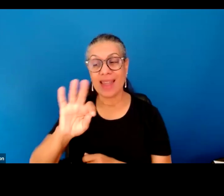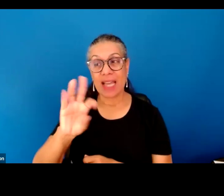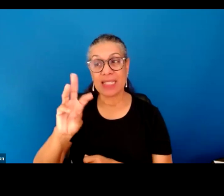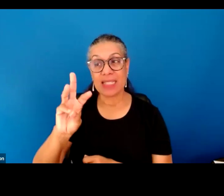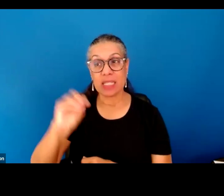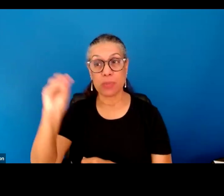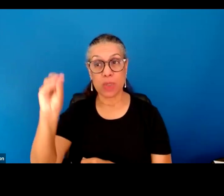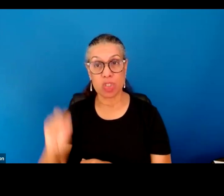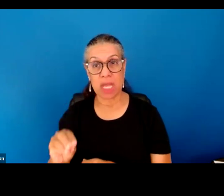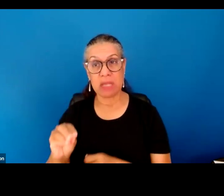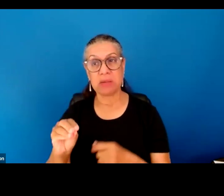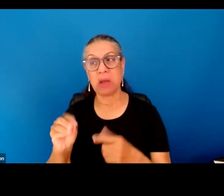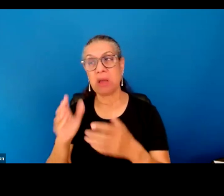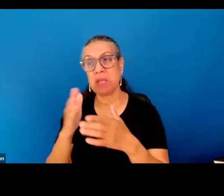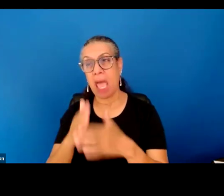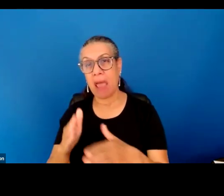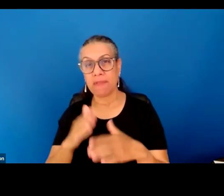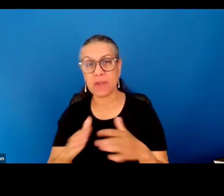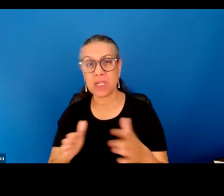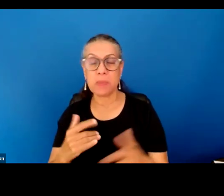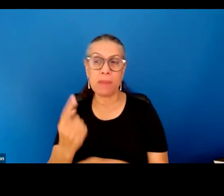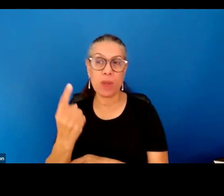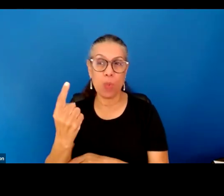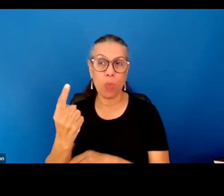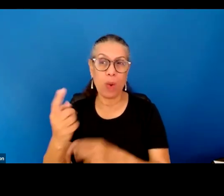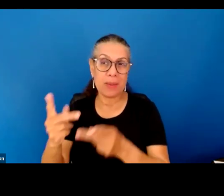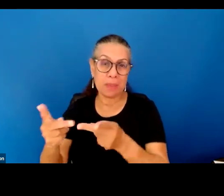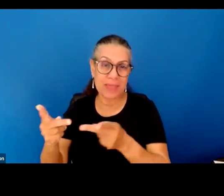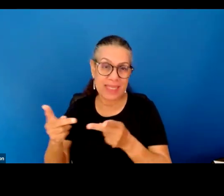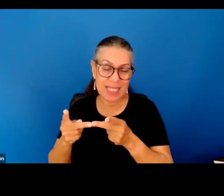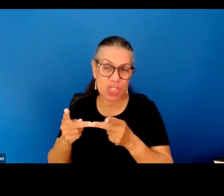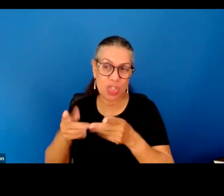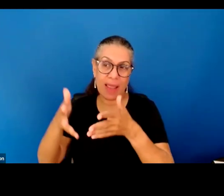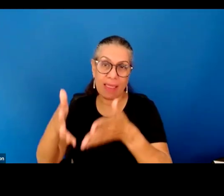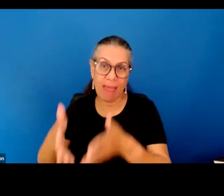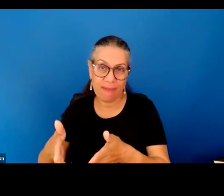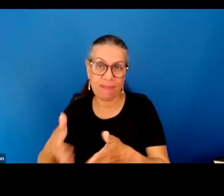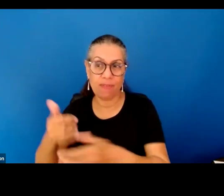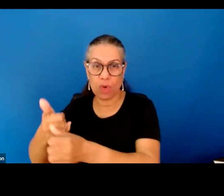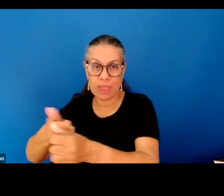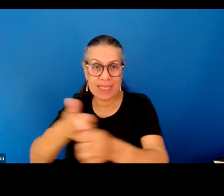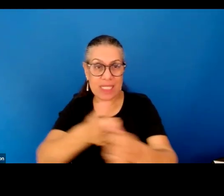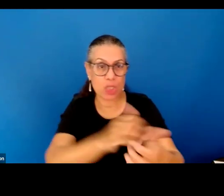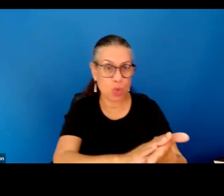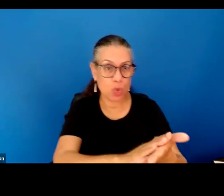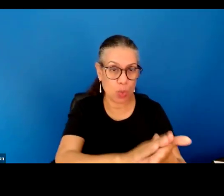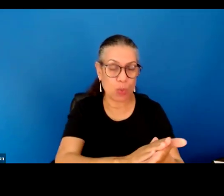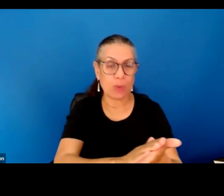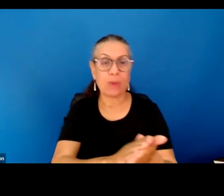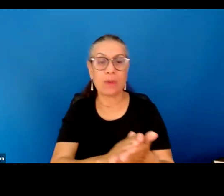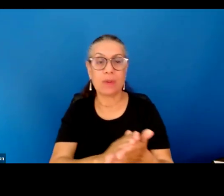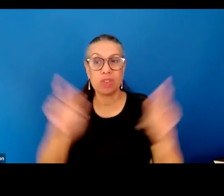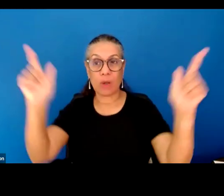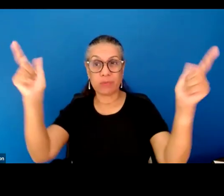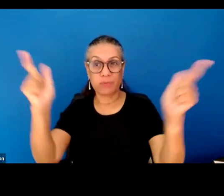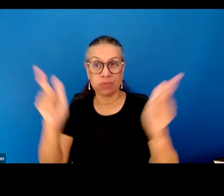96%, you know, on average, you end up with like one teaching position or less per school. And so then it's getting a